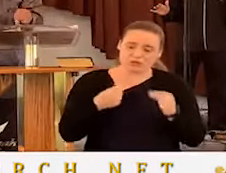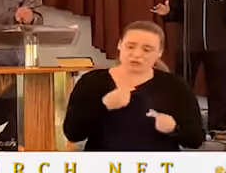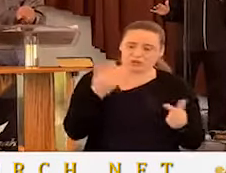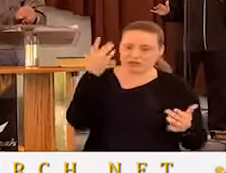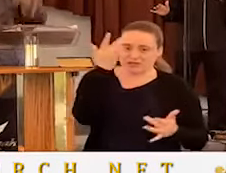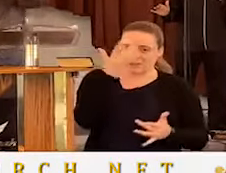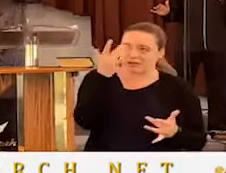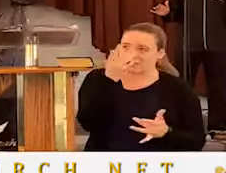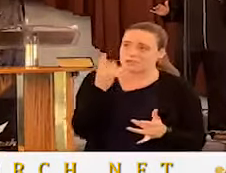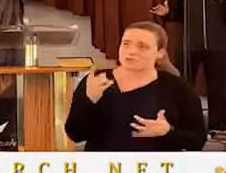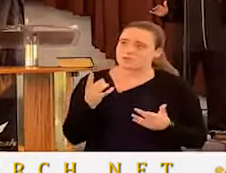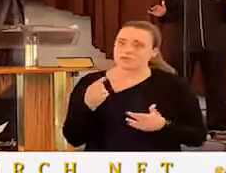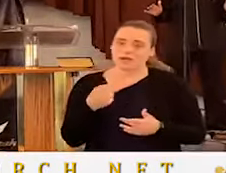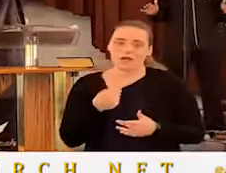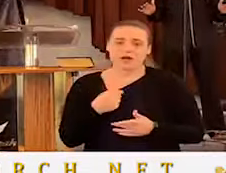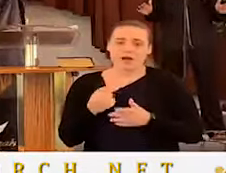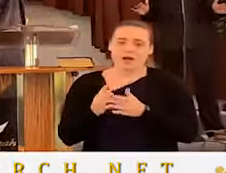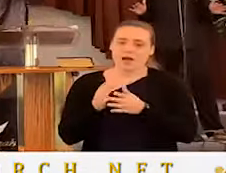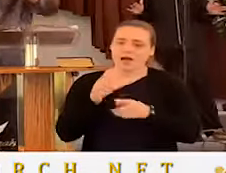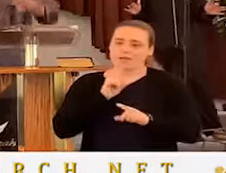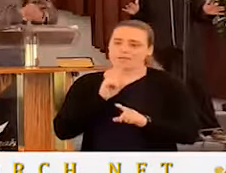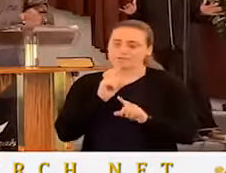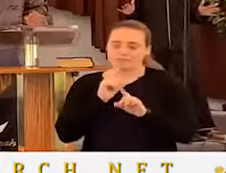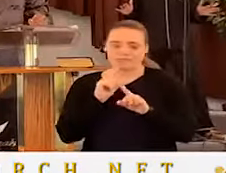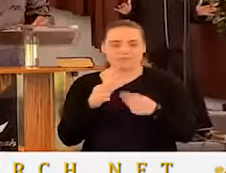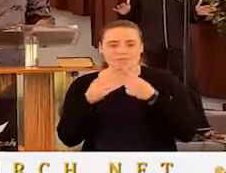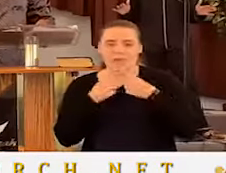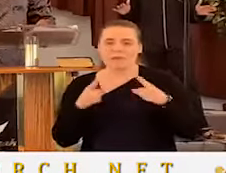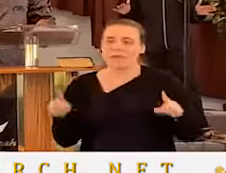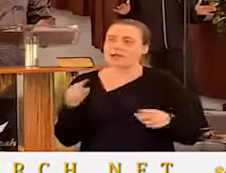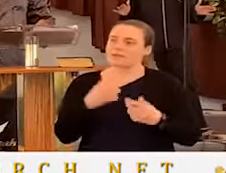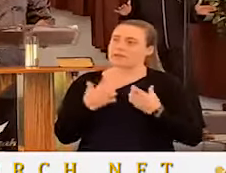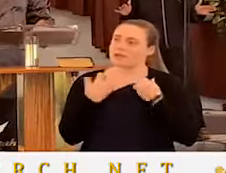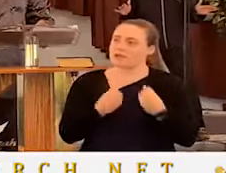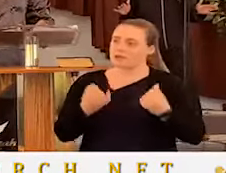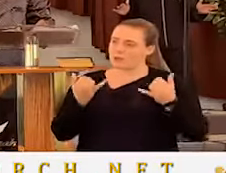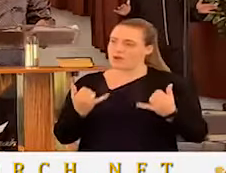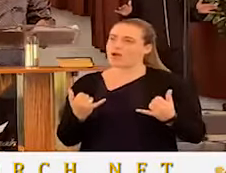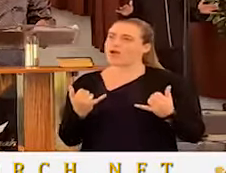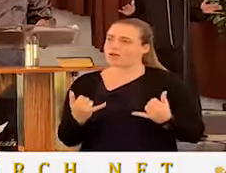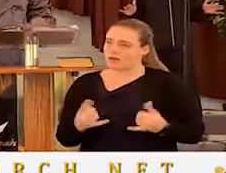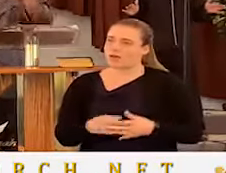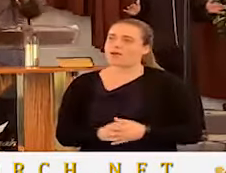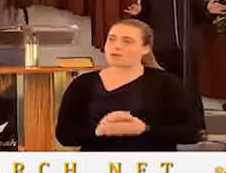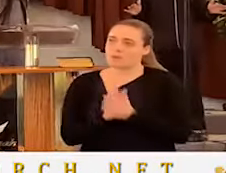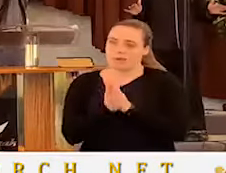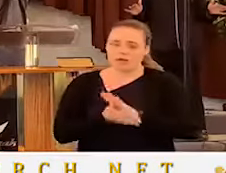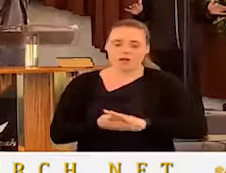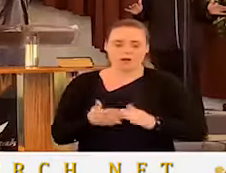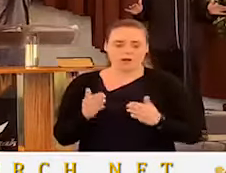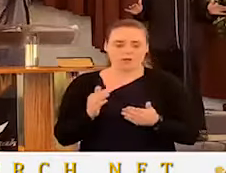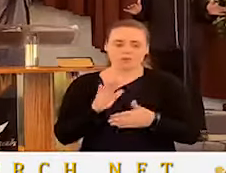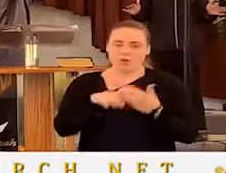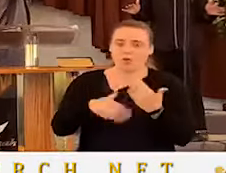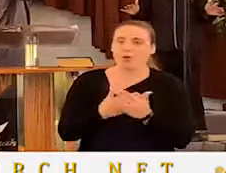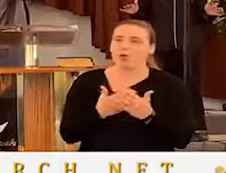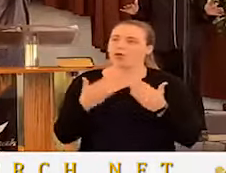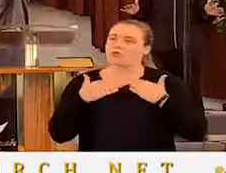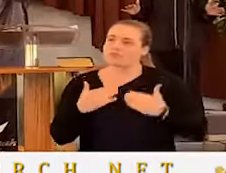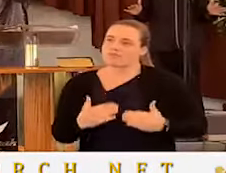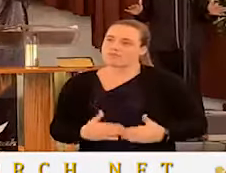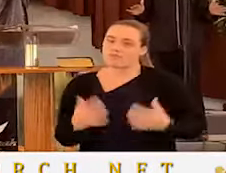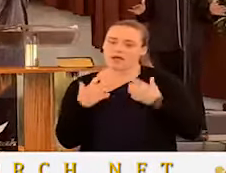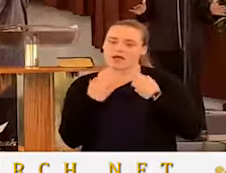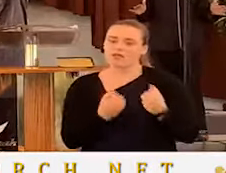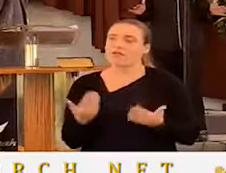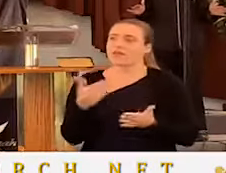that are in our body, I command to be healed right now and to be whole in the name of Jesus. I speak to cancer. I speak